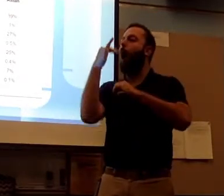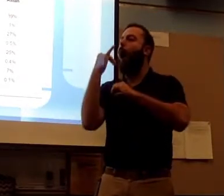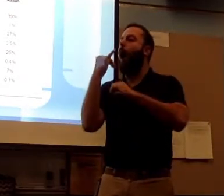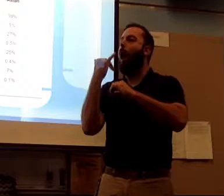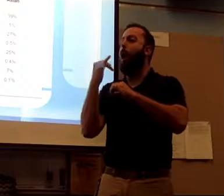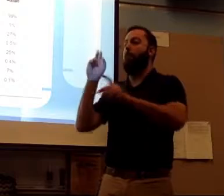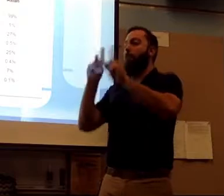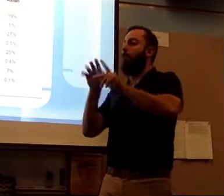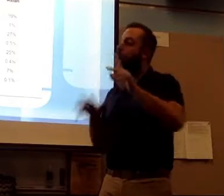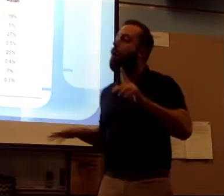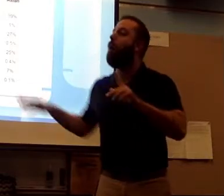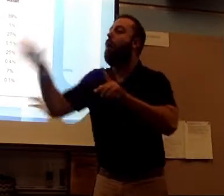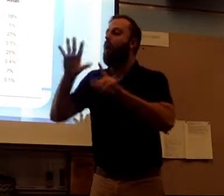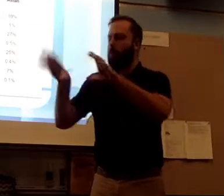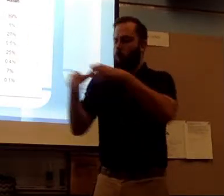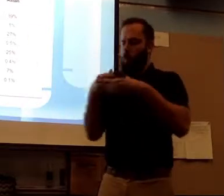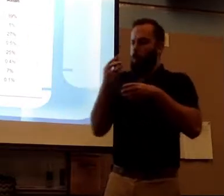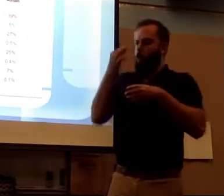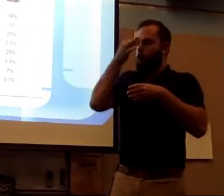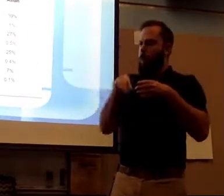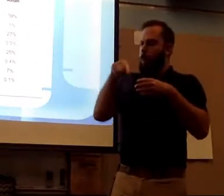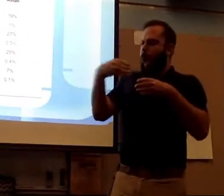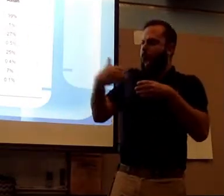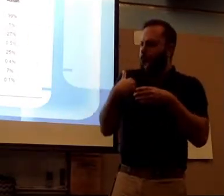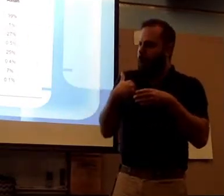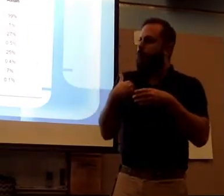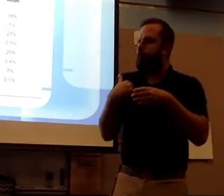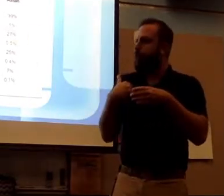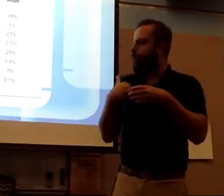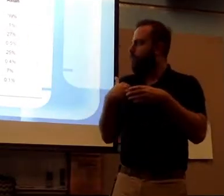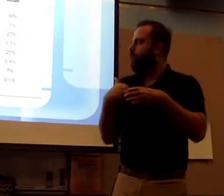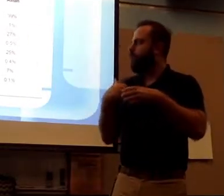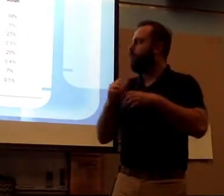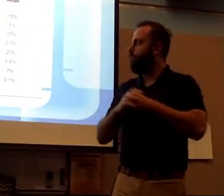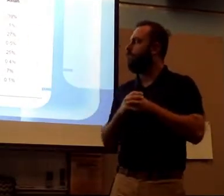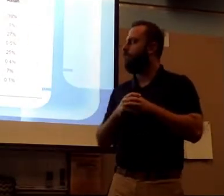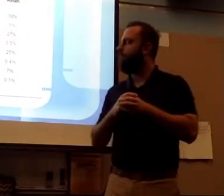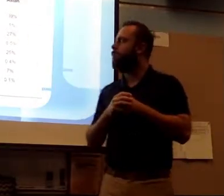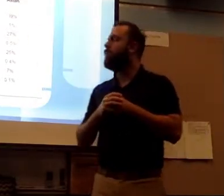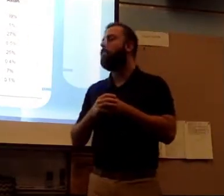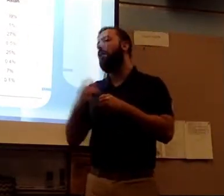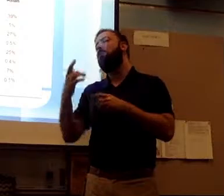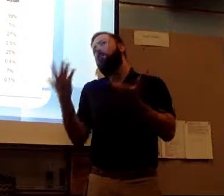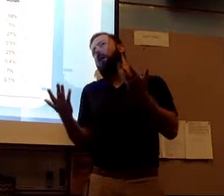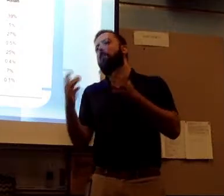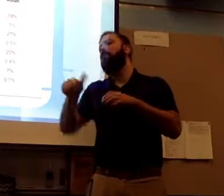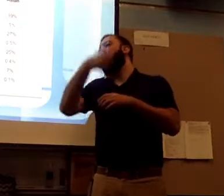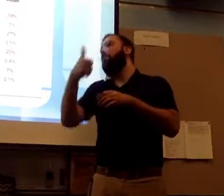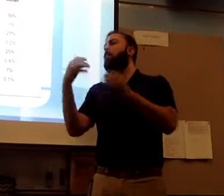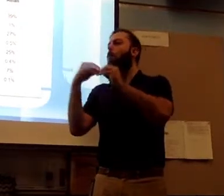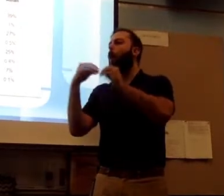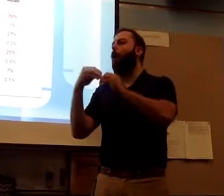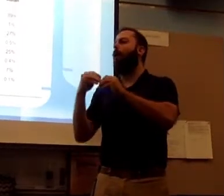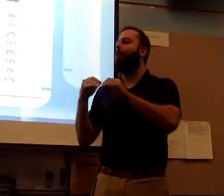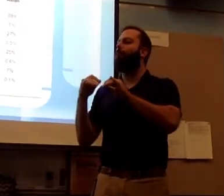them. I guess you could say both. The more popular ones would be needed too. I just thought it was interesting. So you're B